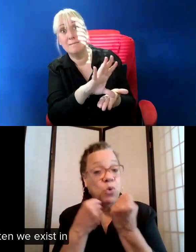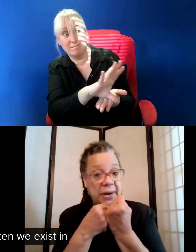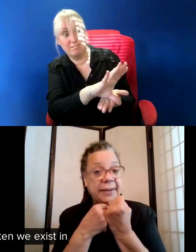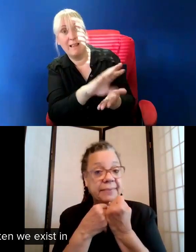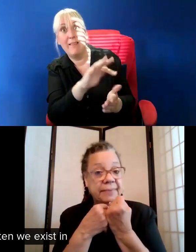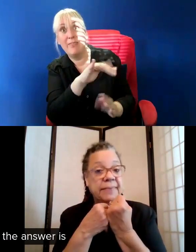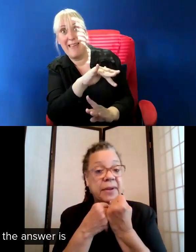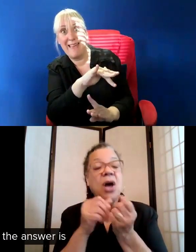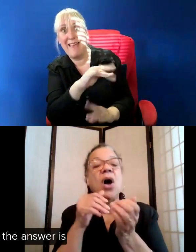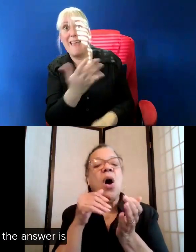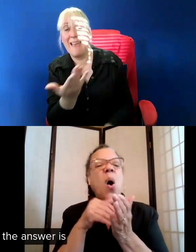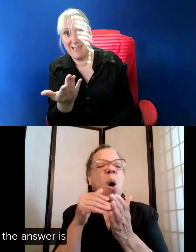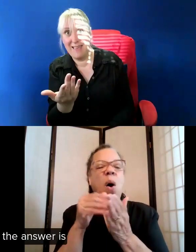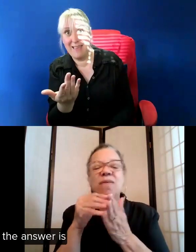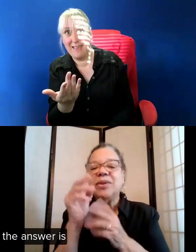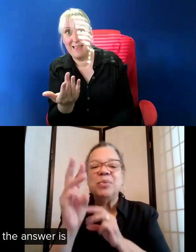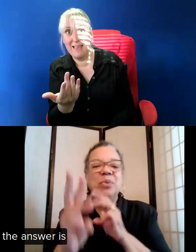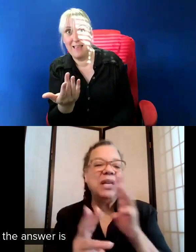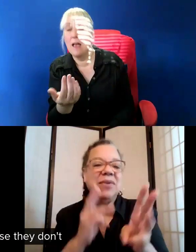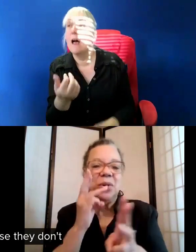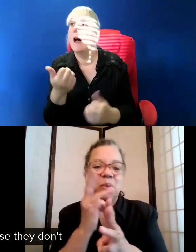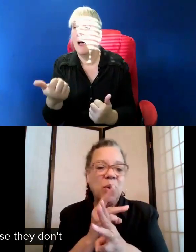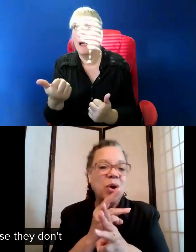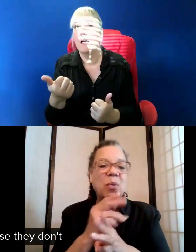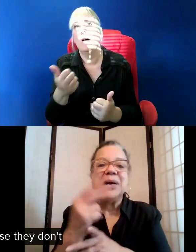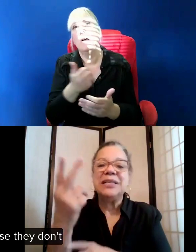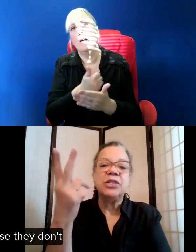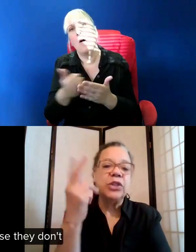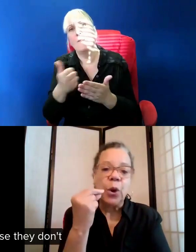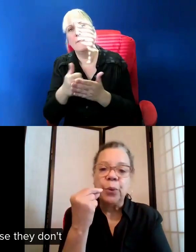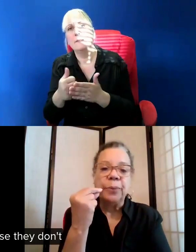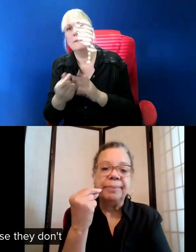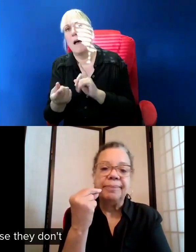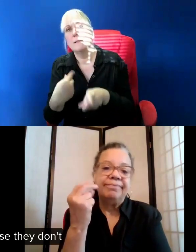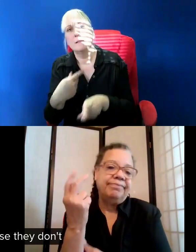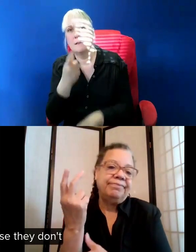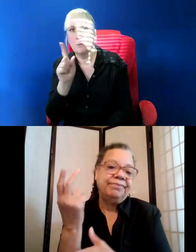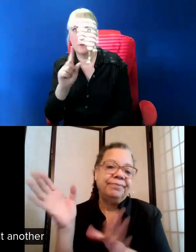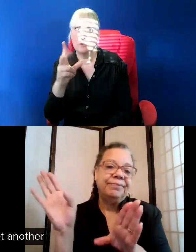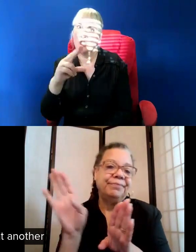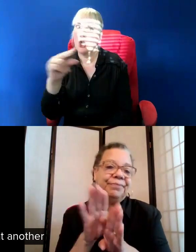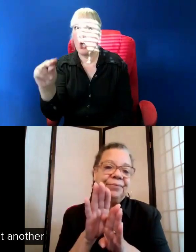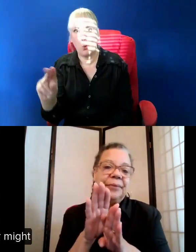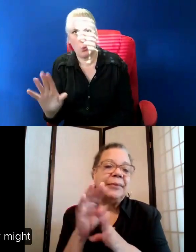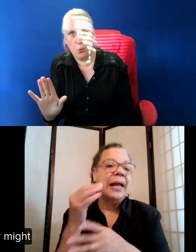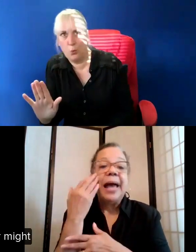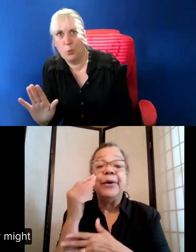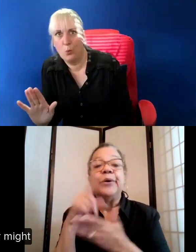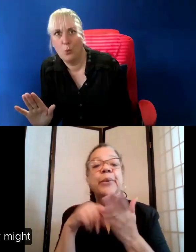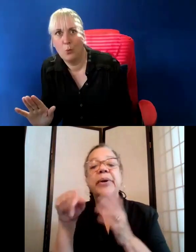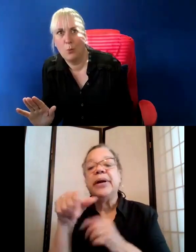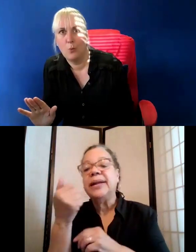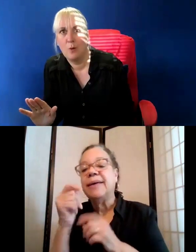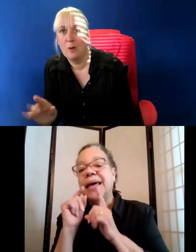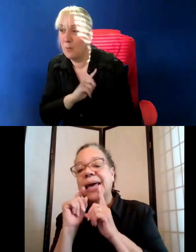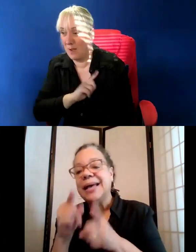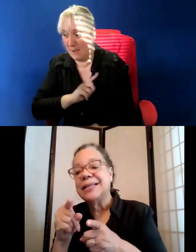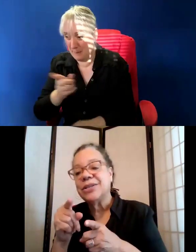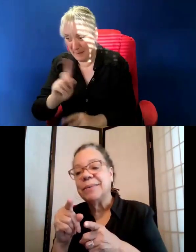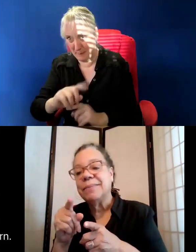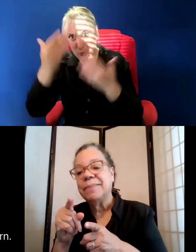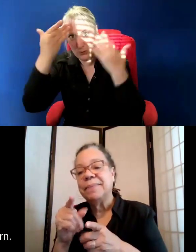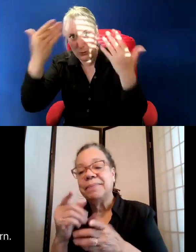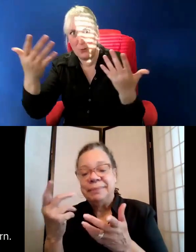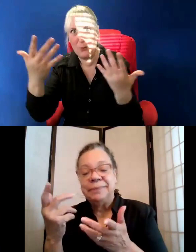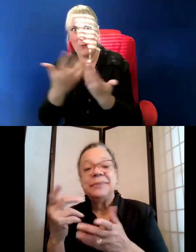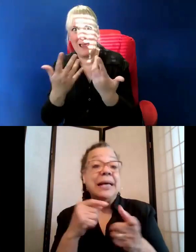so often we exist in a world where the answer is just no, because they don't know what another answer might be. Yeah, Thank